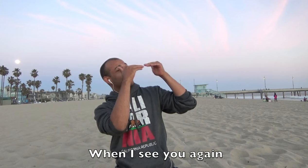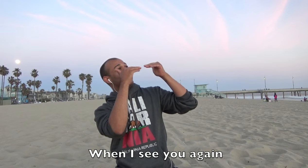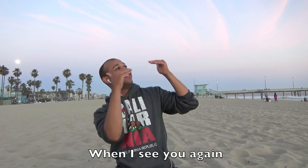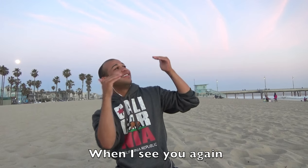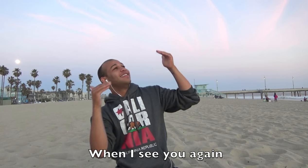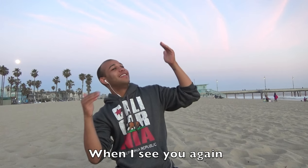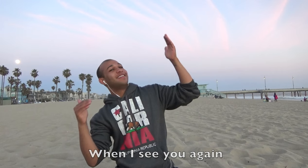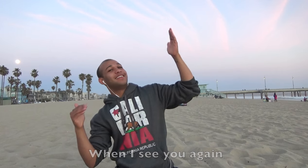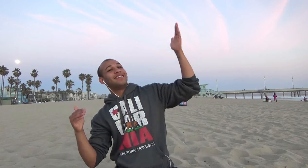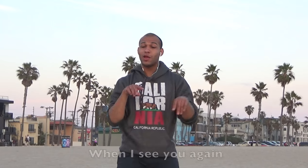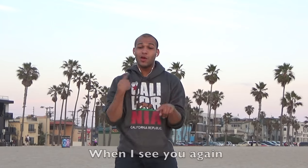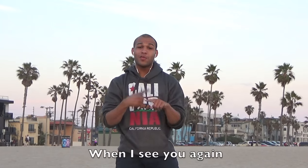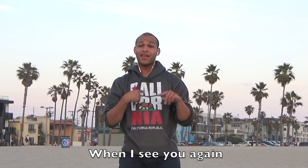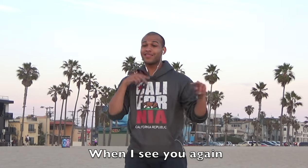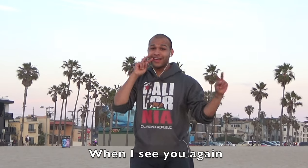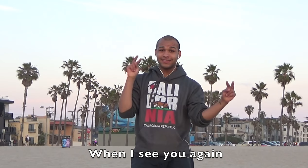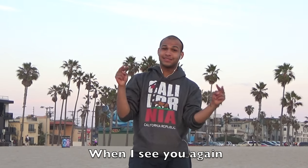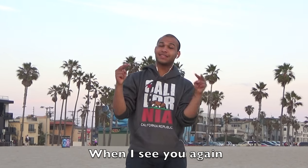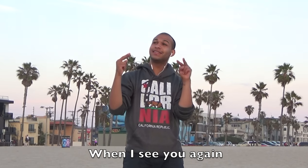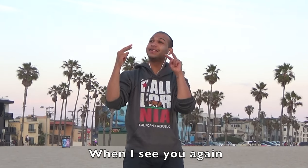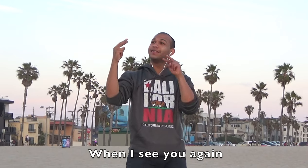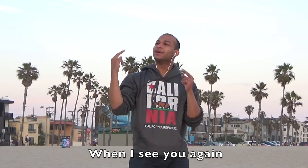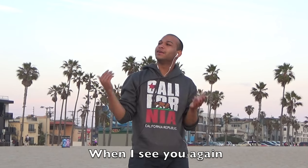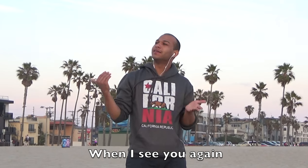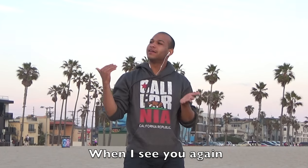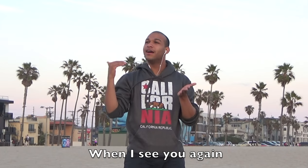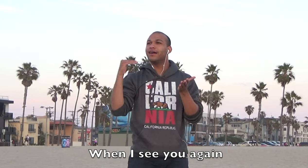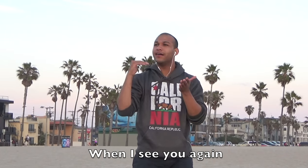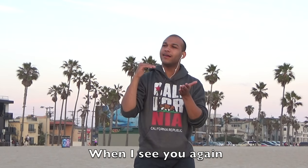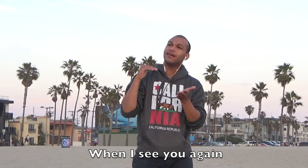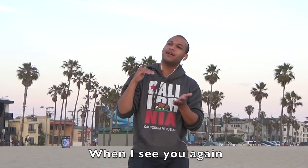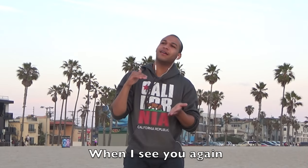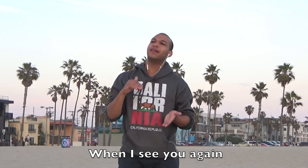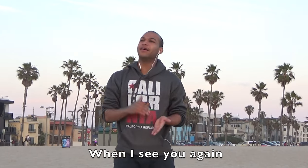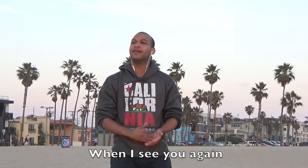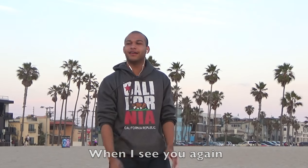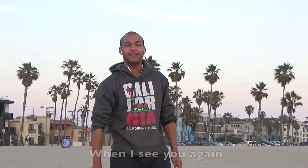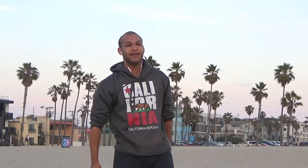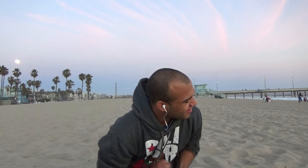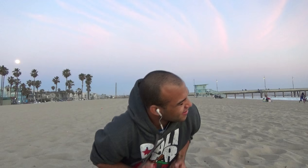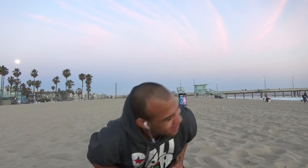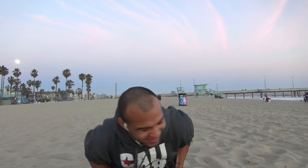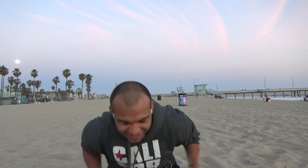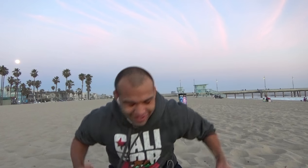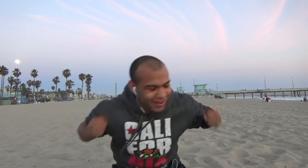again When I see you again We've long